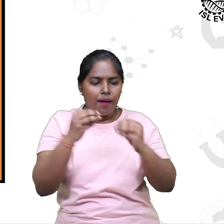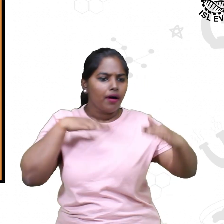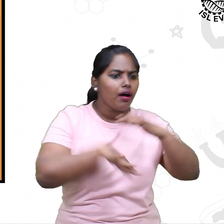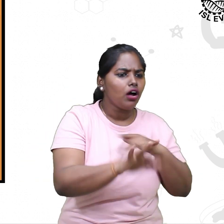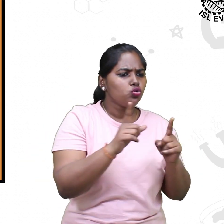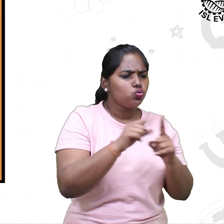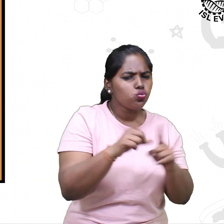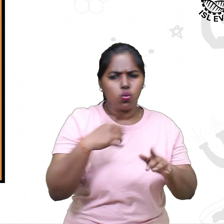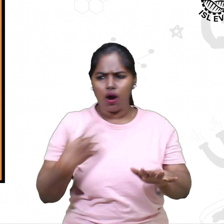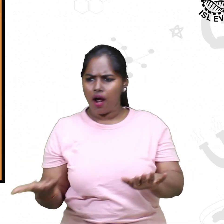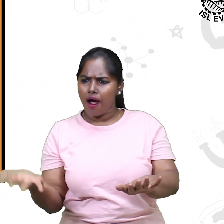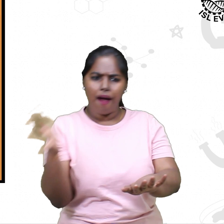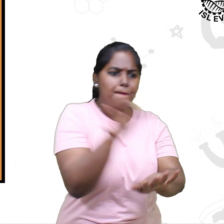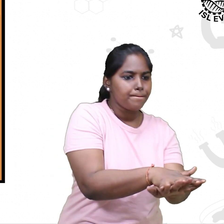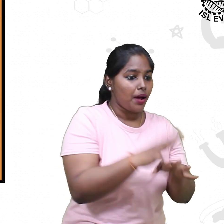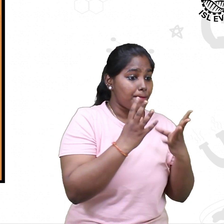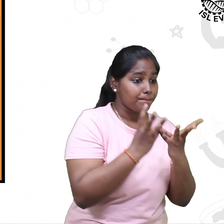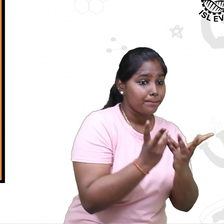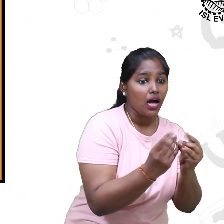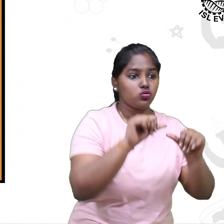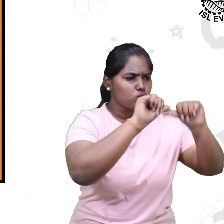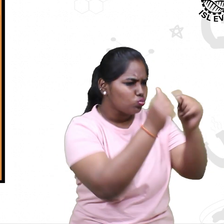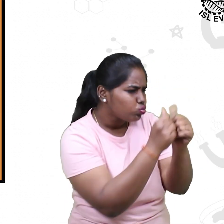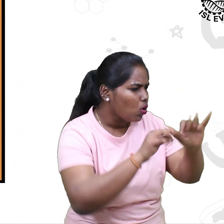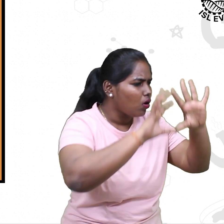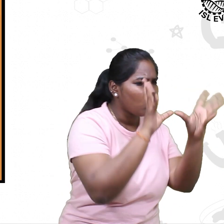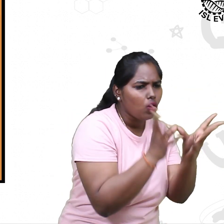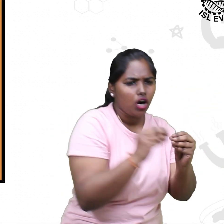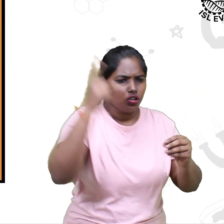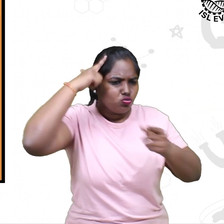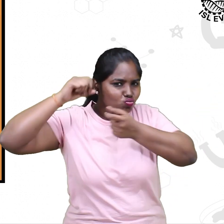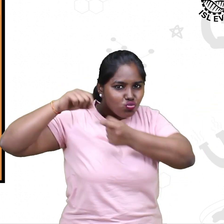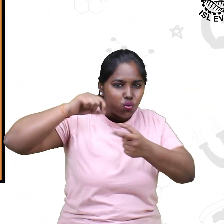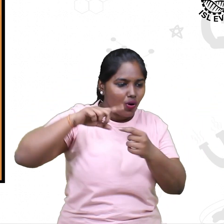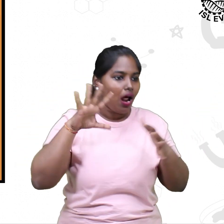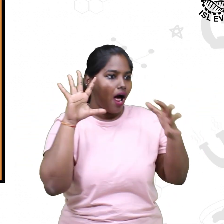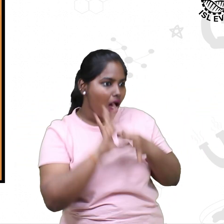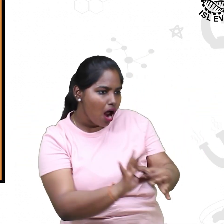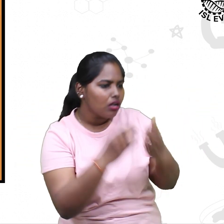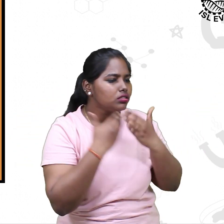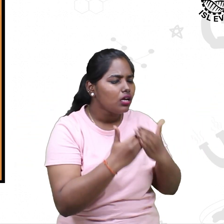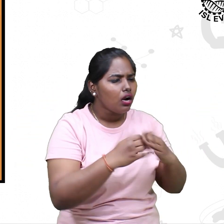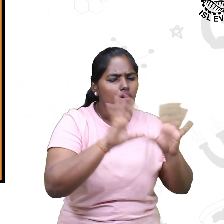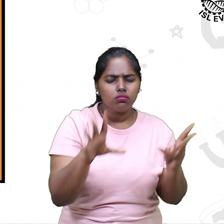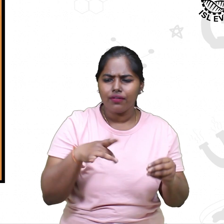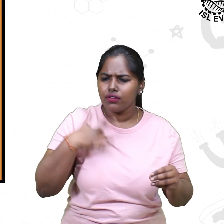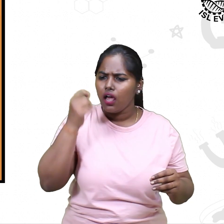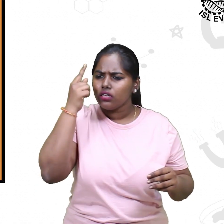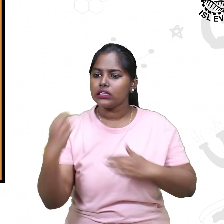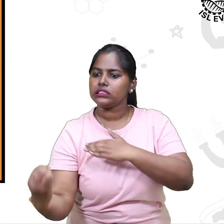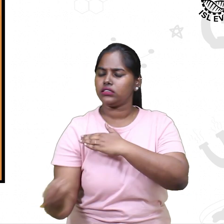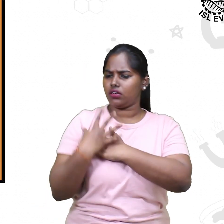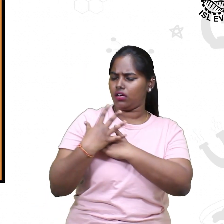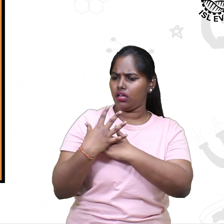again applying mathematical models to study properties of neurons. Okay. So essentially what I was given was signals, which